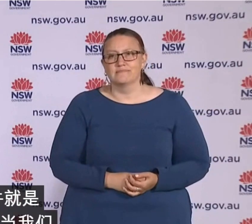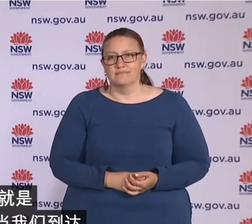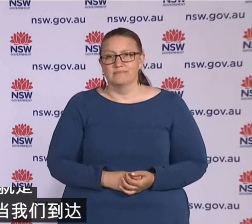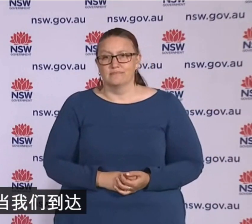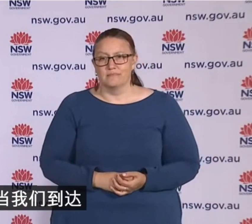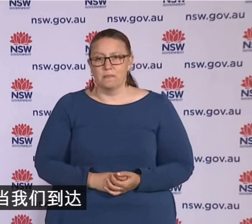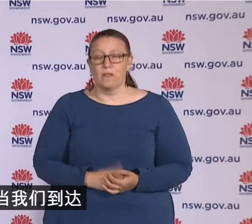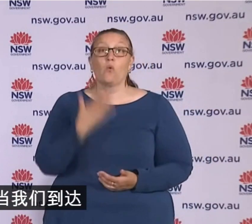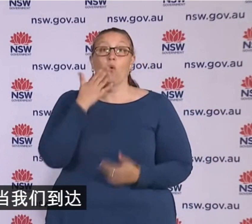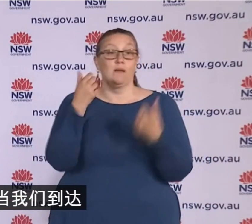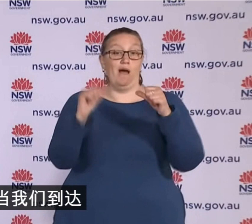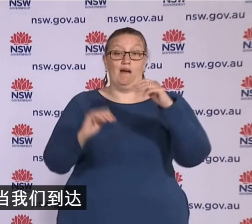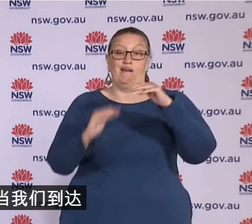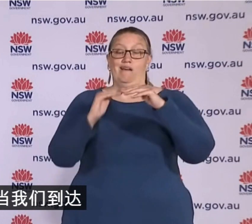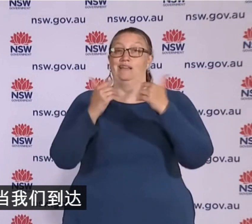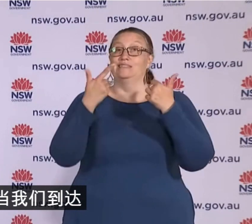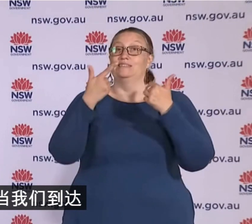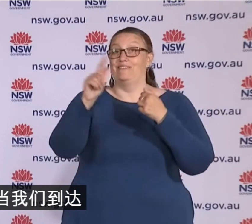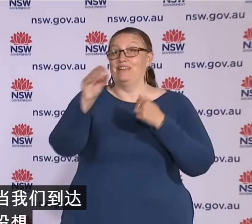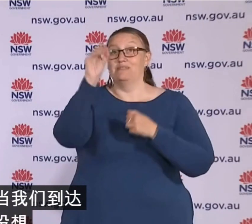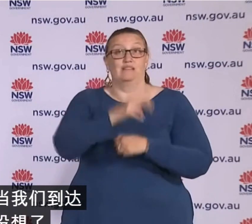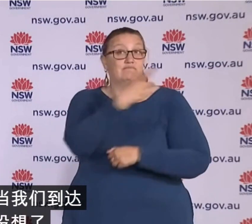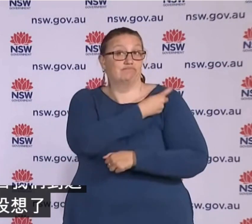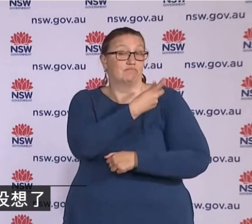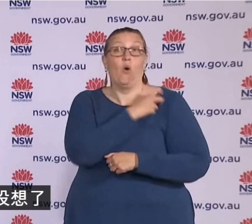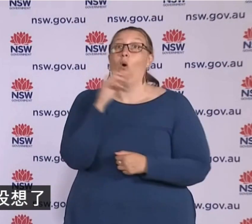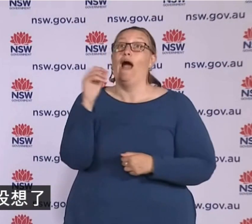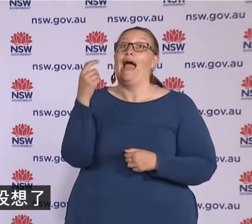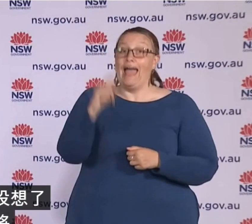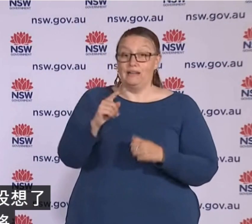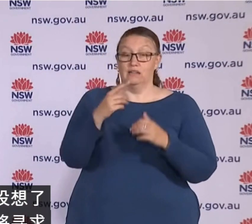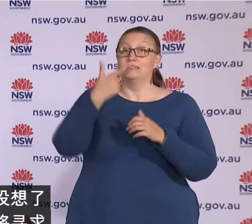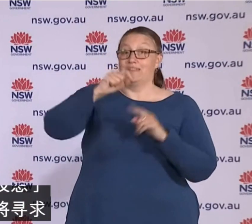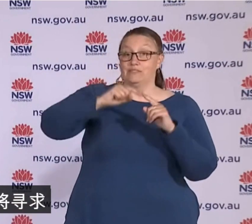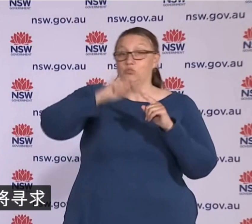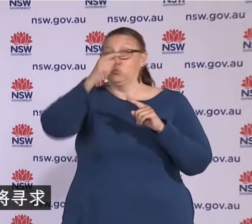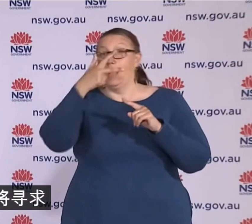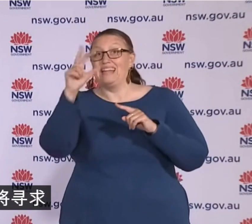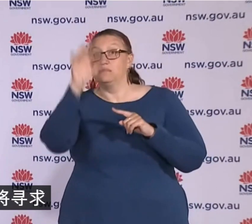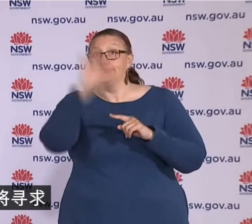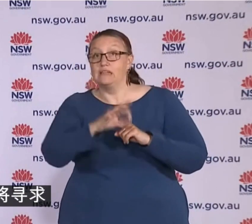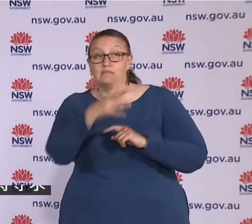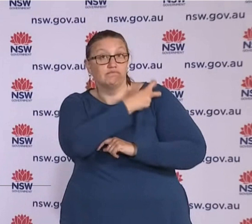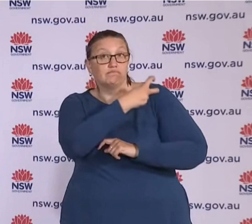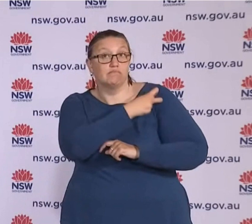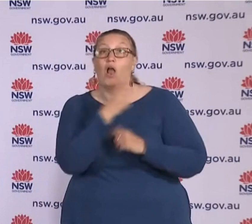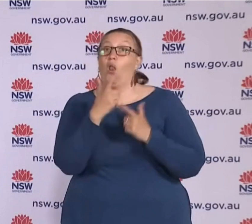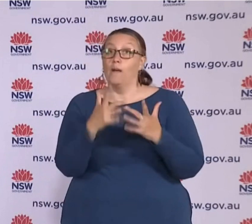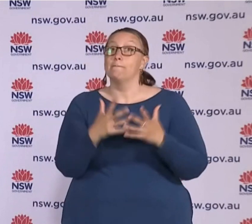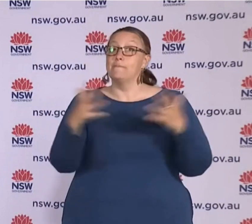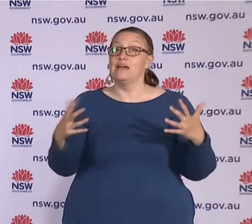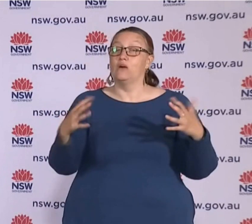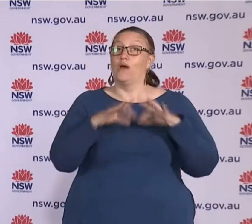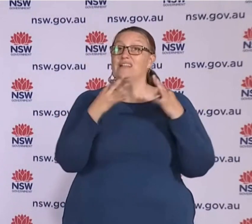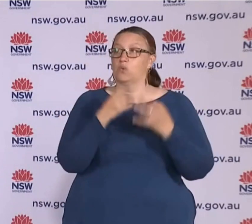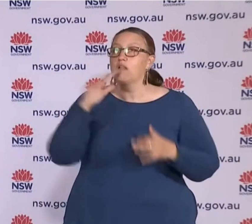Obviously, as we get to the 70% and also between 70 and 80%, I envisage a lot of major events will be seeking exemptions from the government, but we'll have to